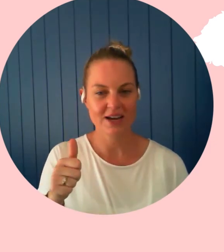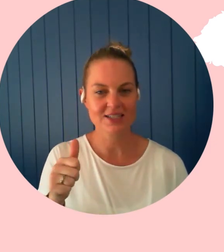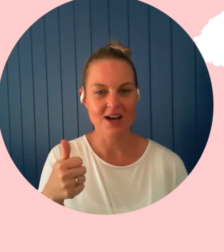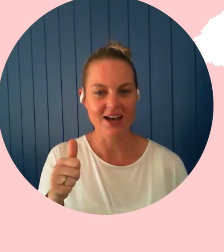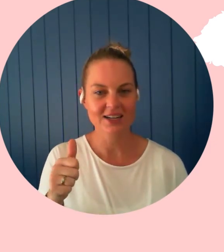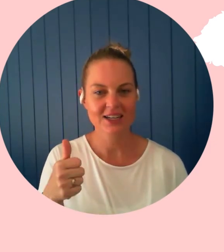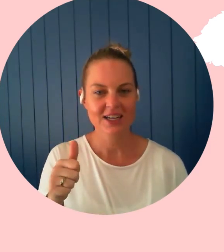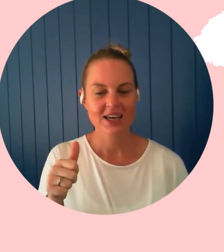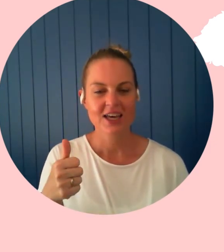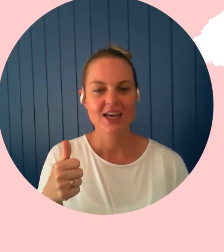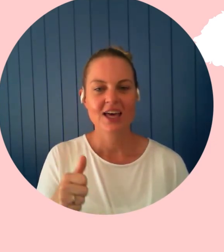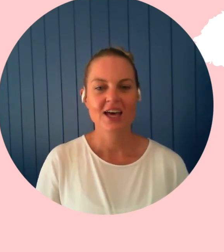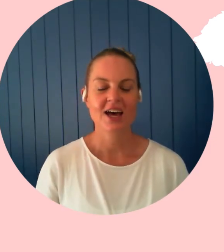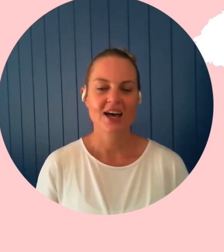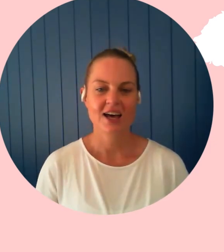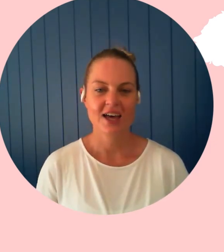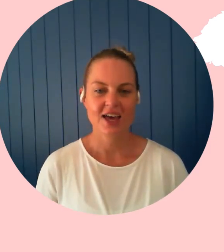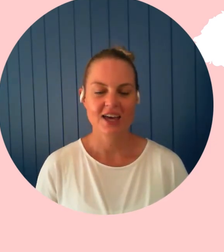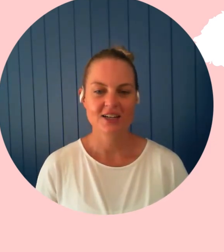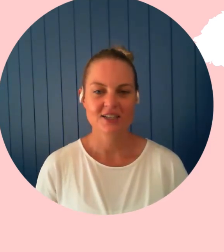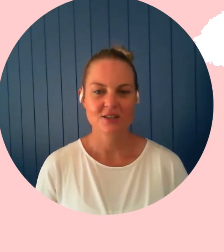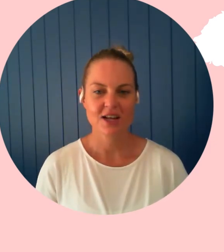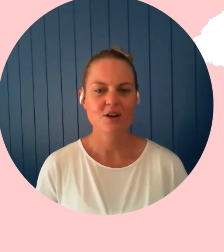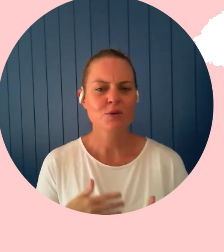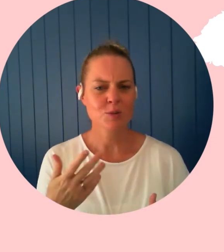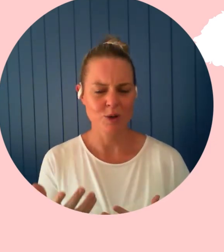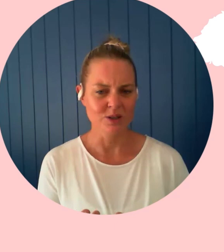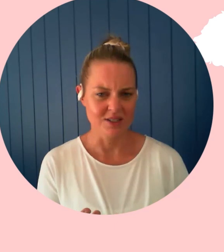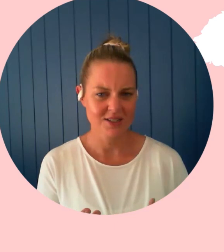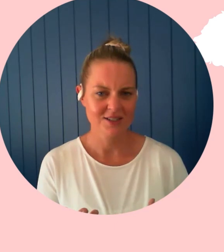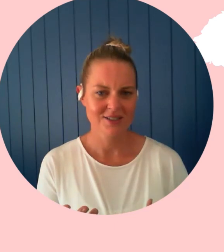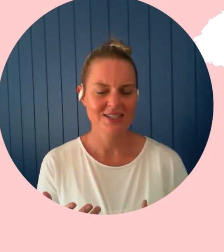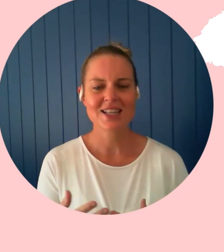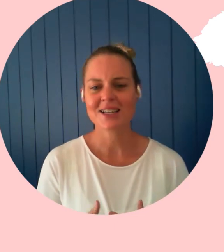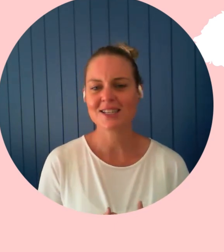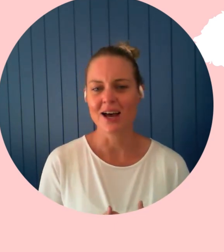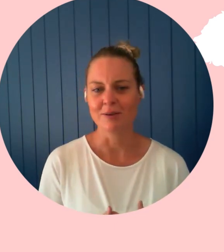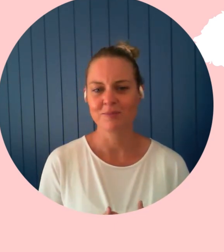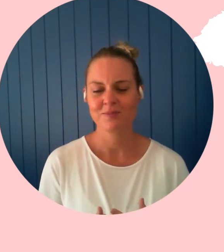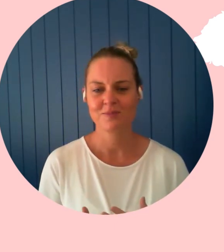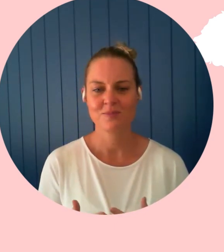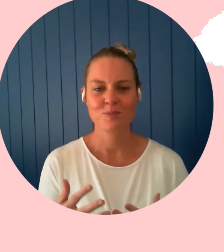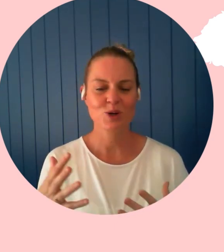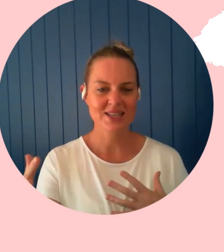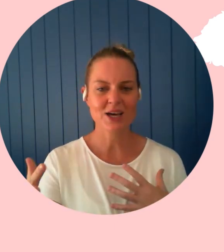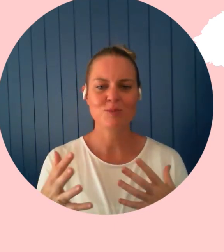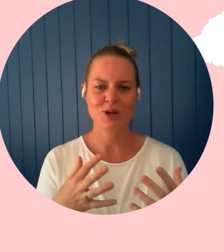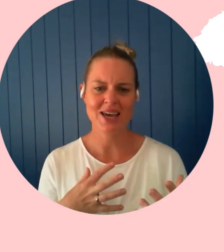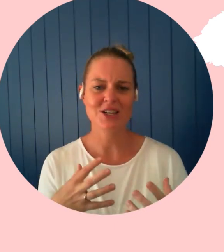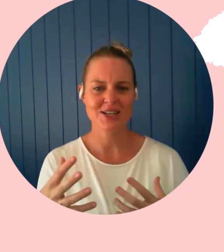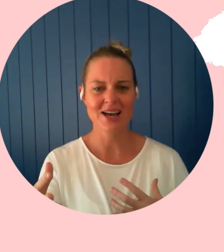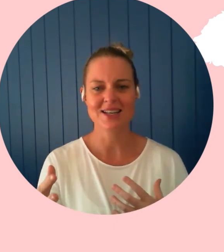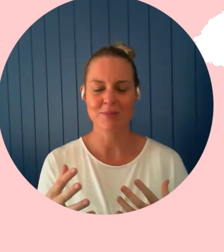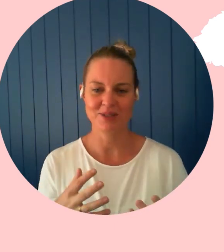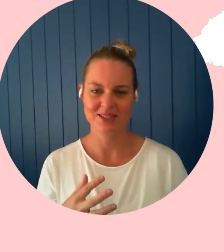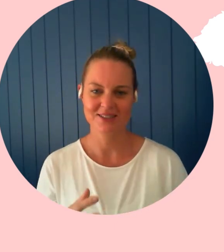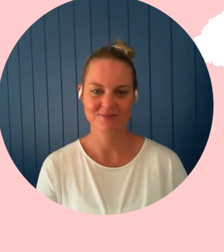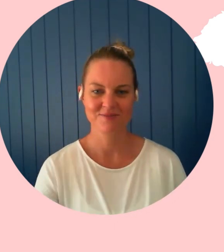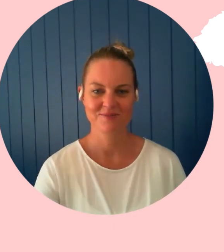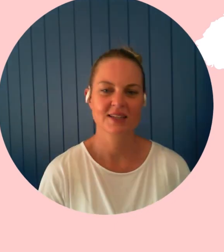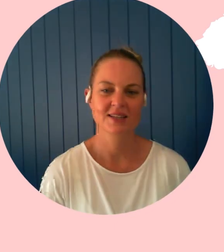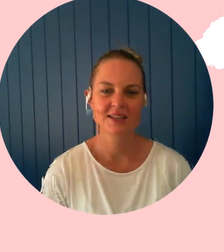correct sign and respond to that sign because that communication has happened.